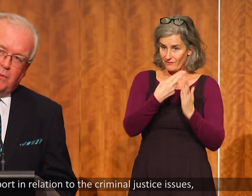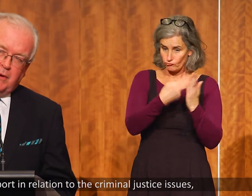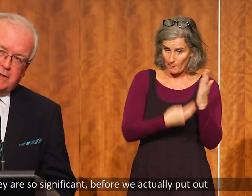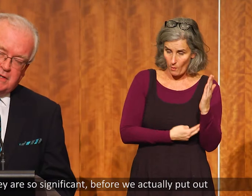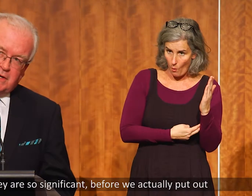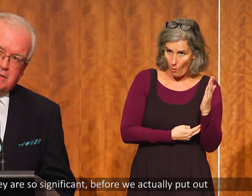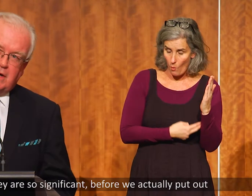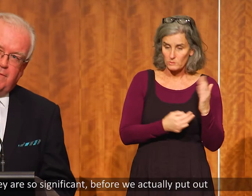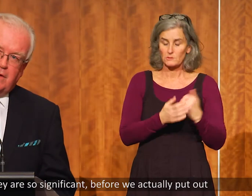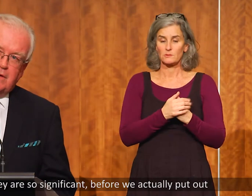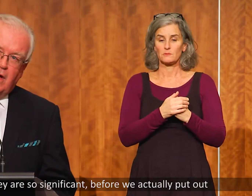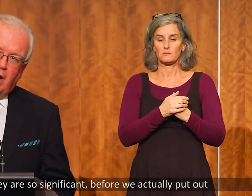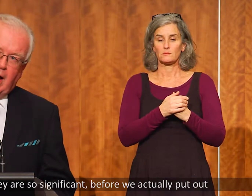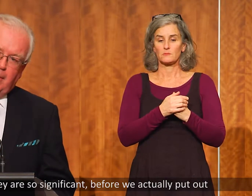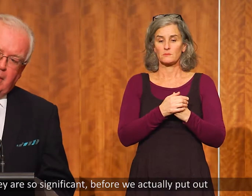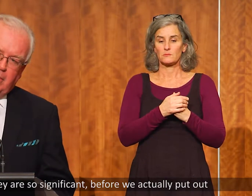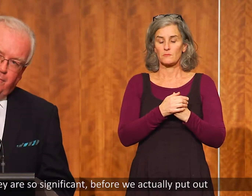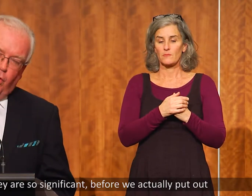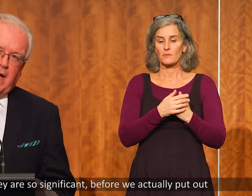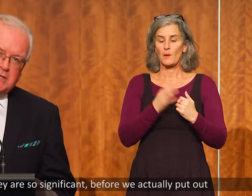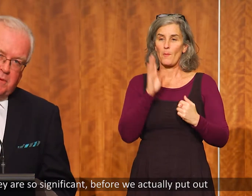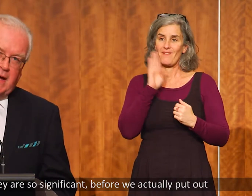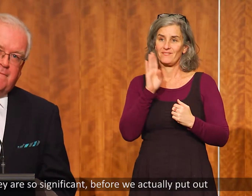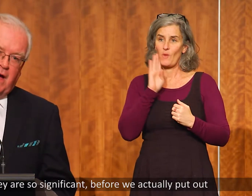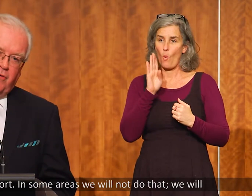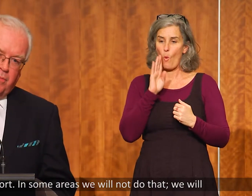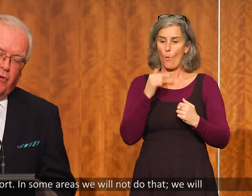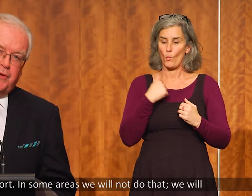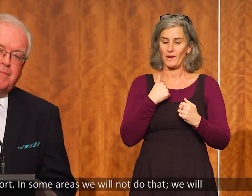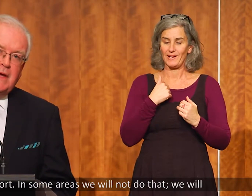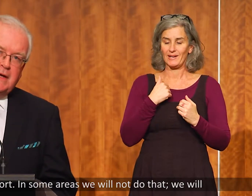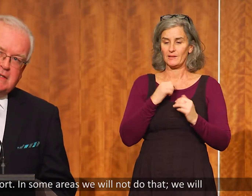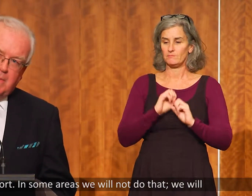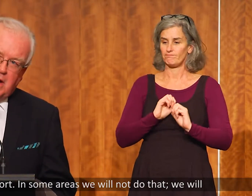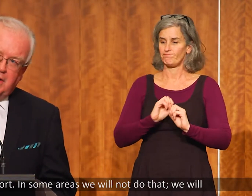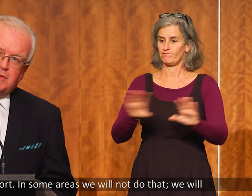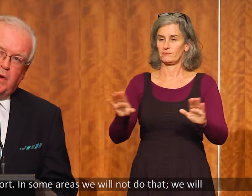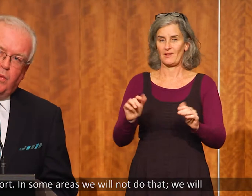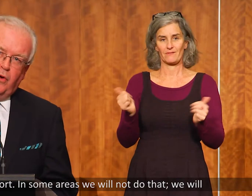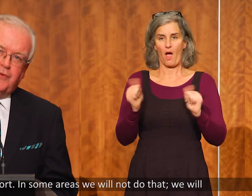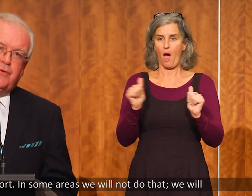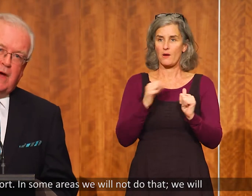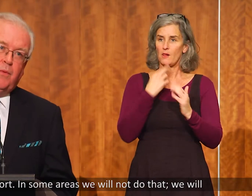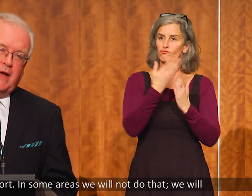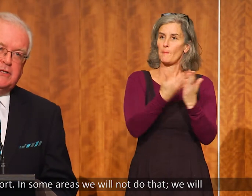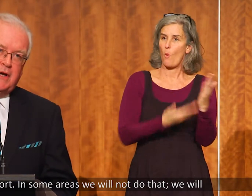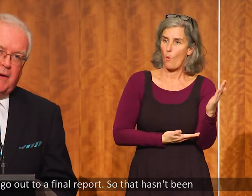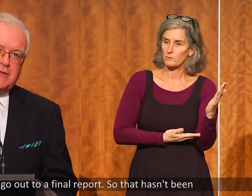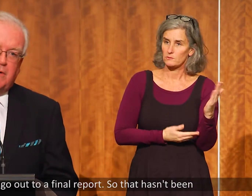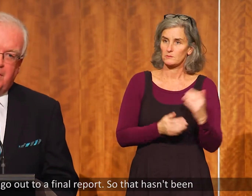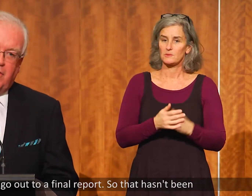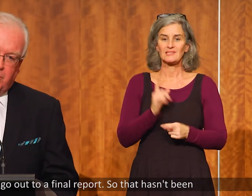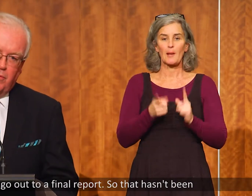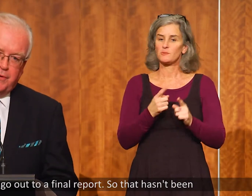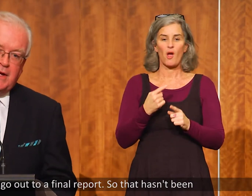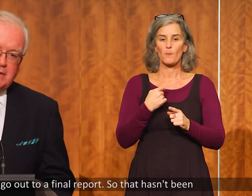issues, because they're so significant, before we actually put out a final report. In some areas we will not do that, we'll actually go